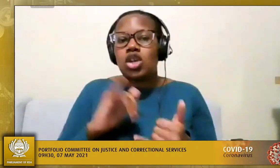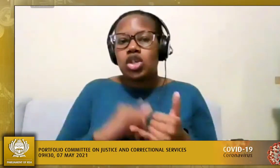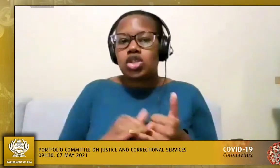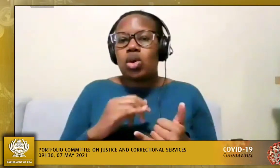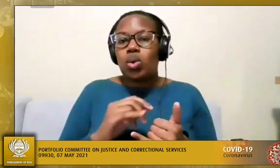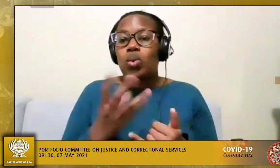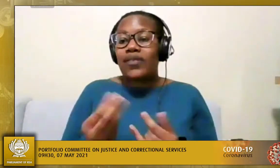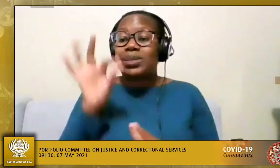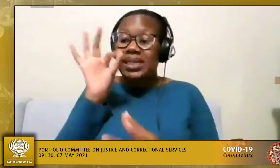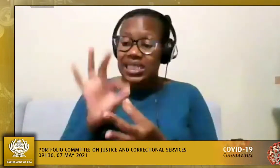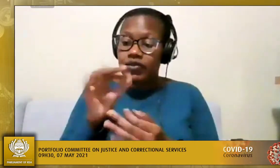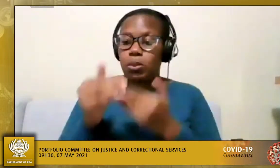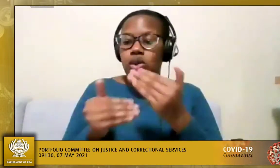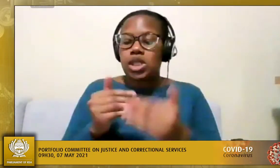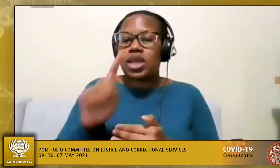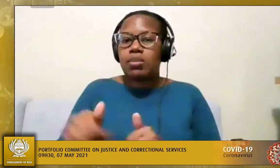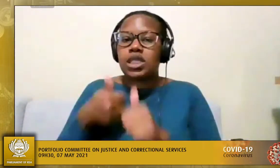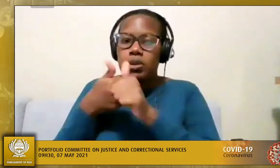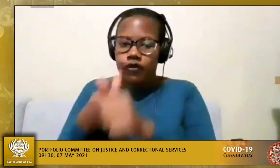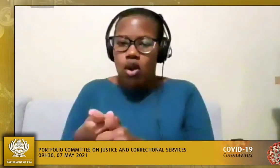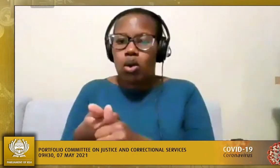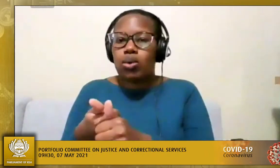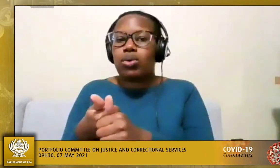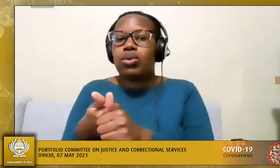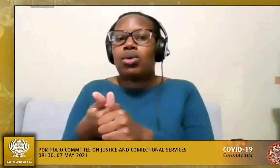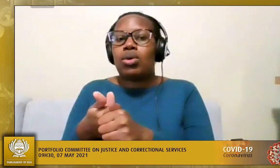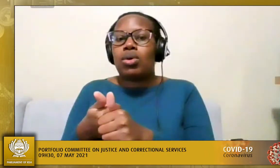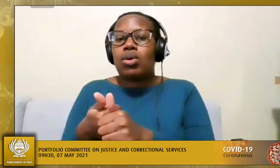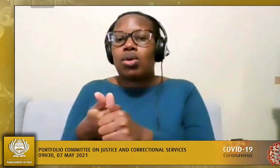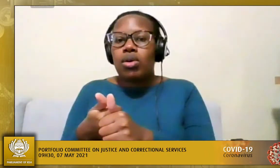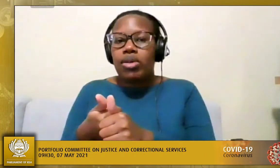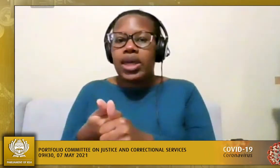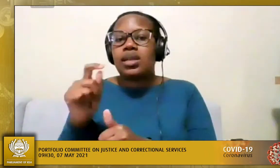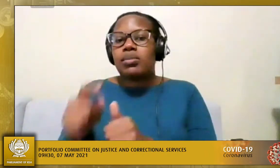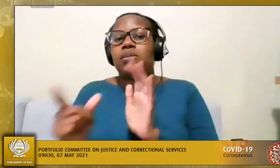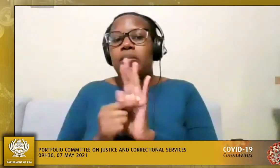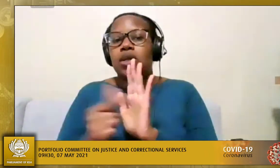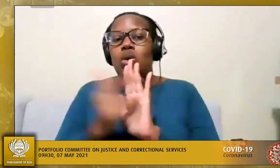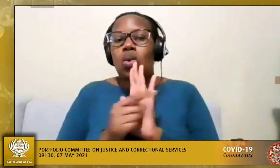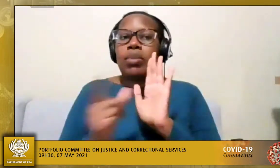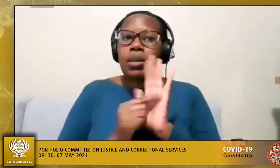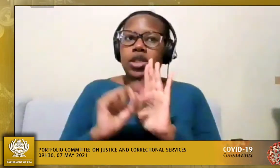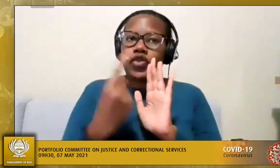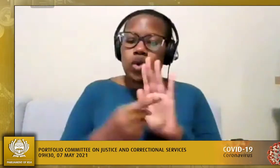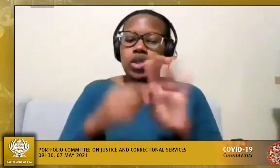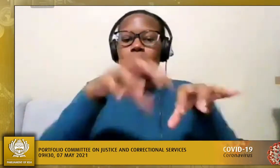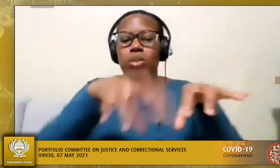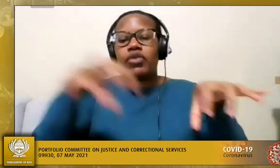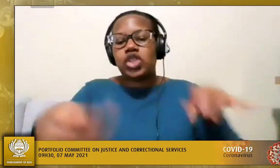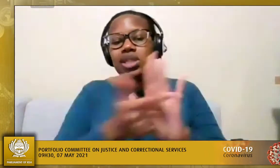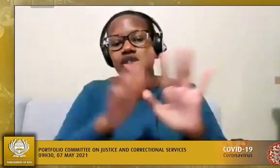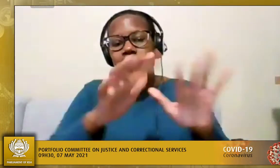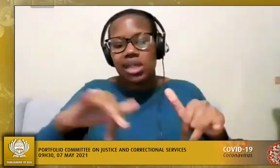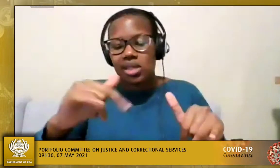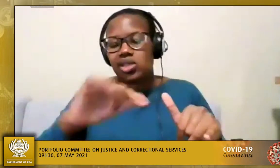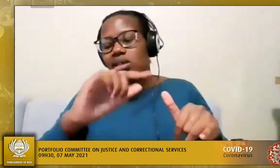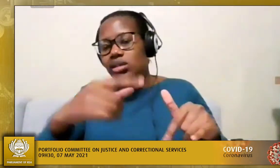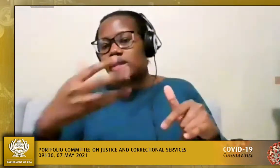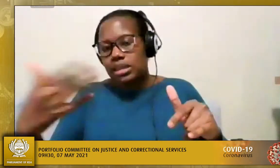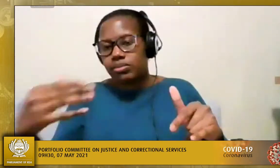procedure that has to be followed of the bill being published first into provincial legislatures Etc